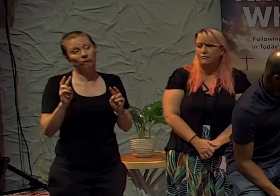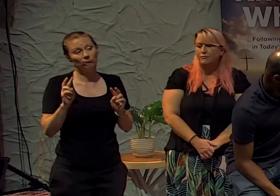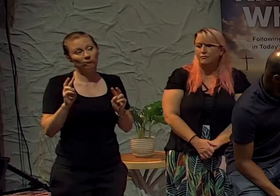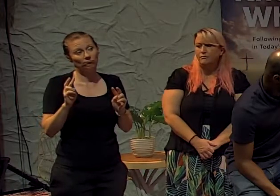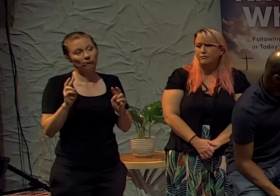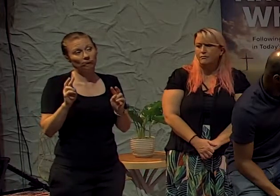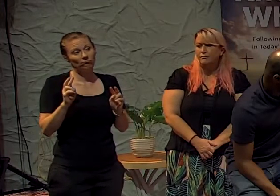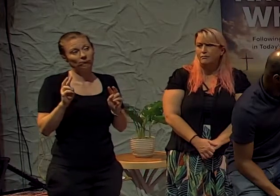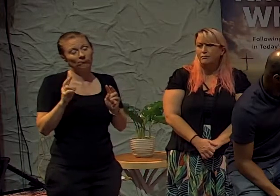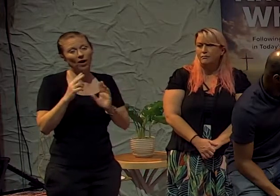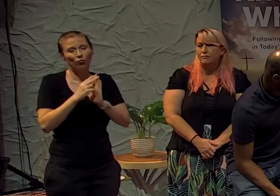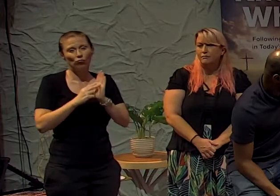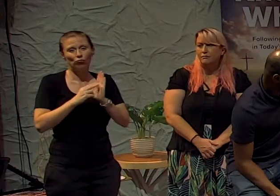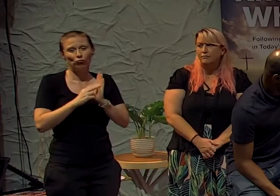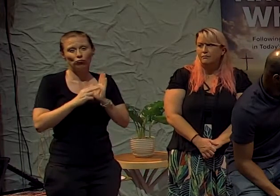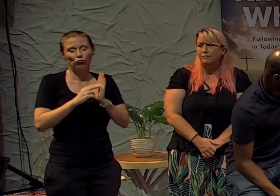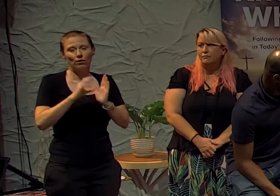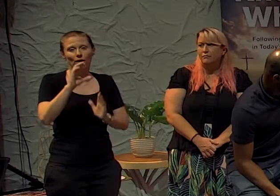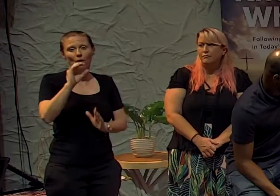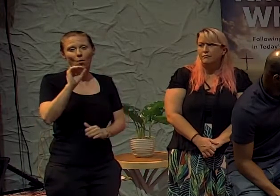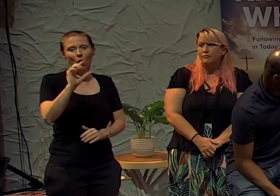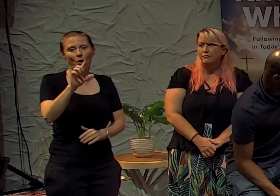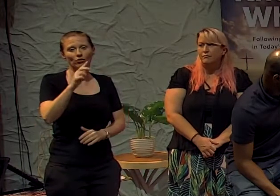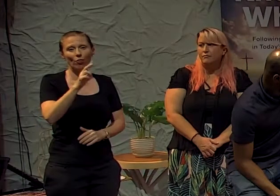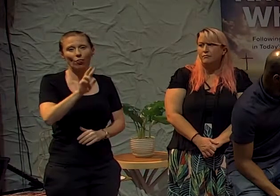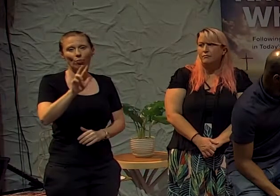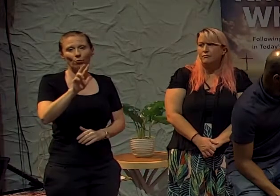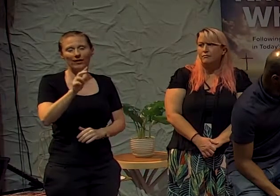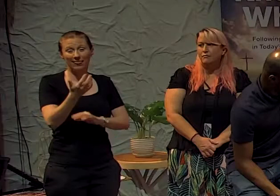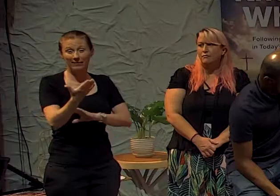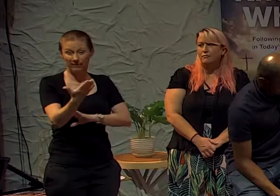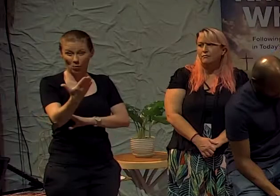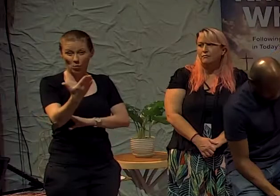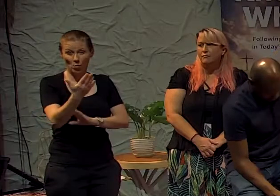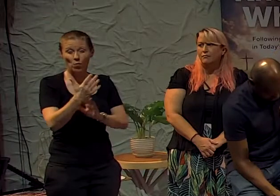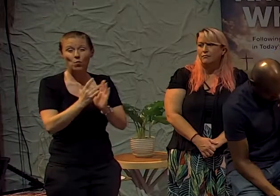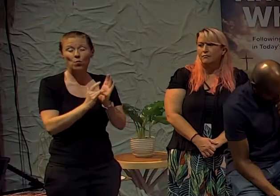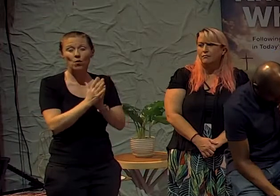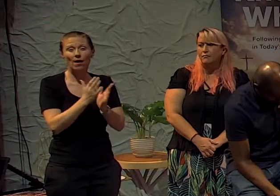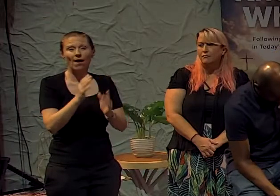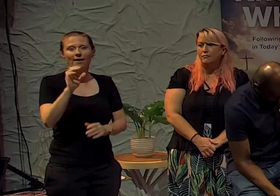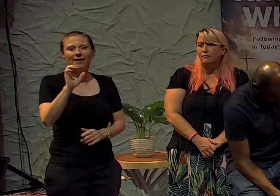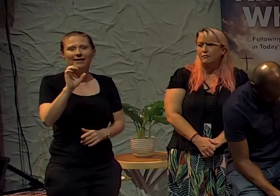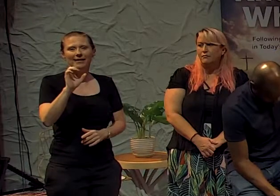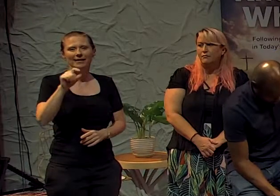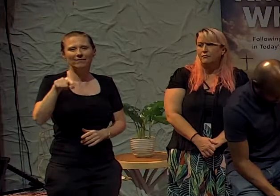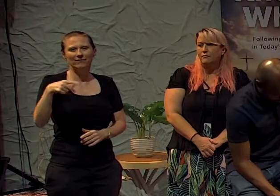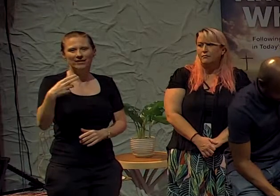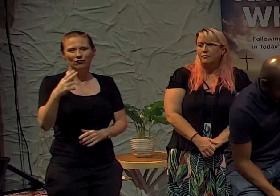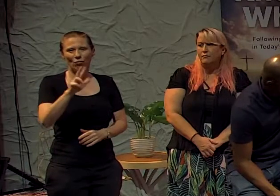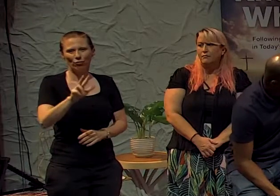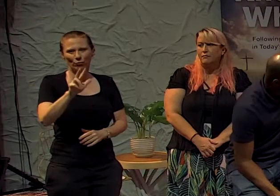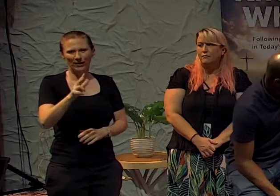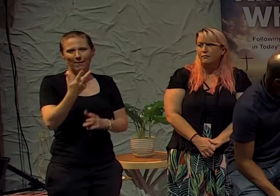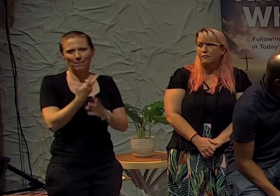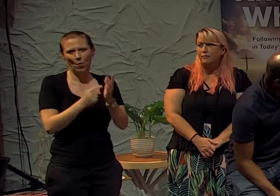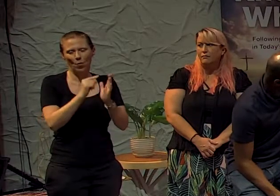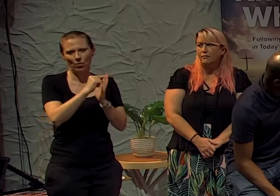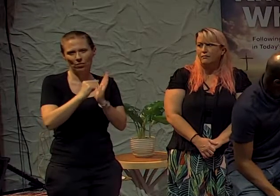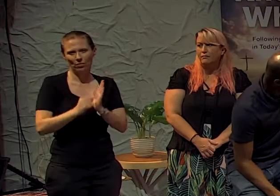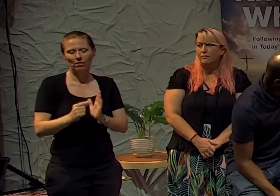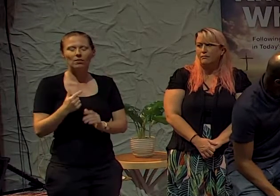I was reading Colossians 3 this morning, and Ephesians 3, both those, but what I was talking